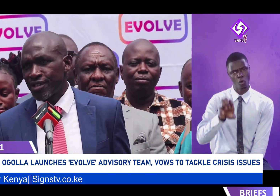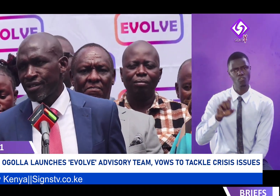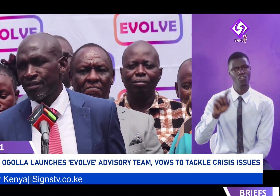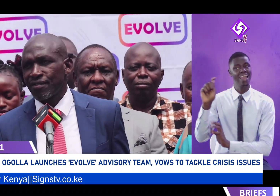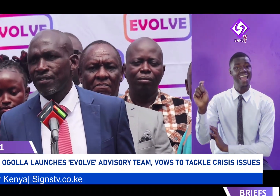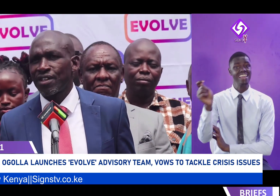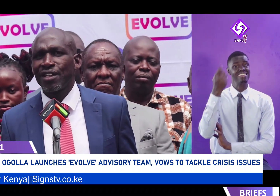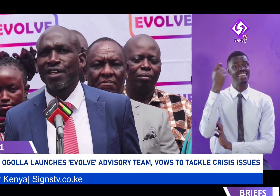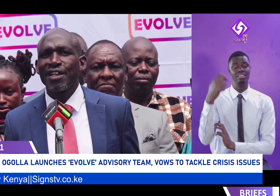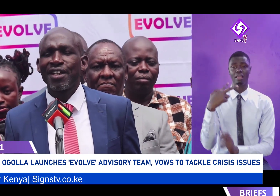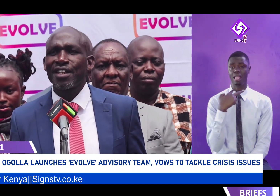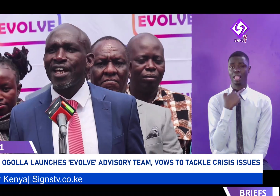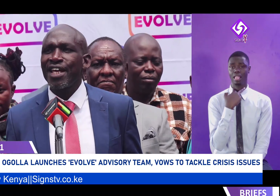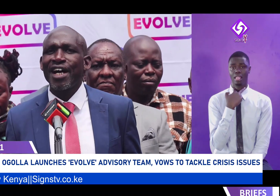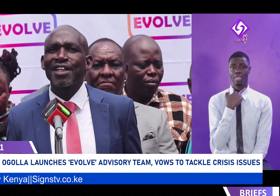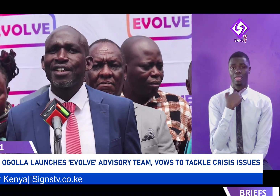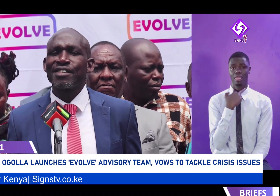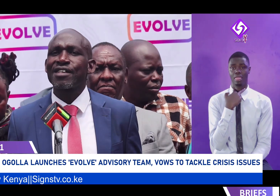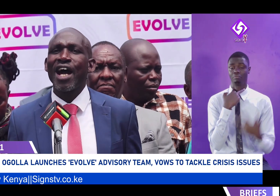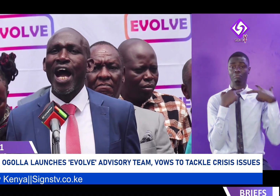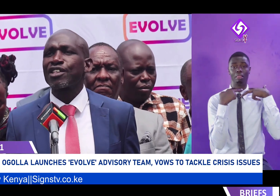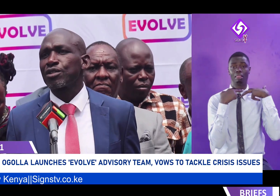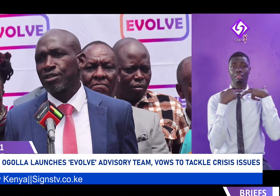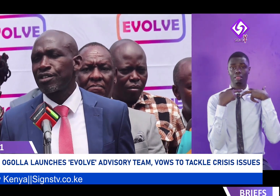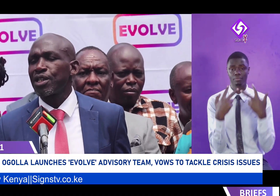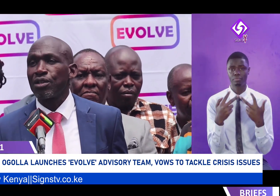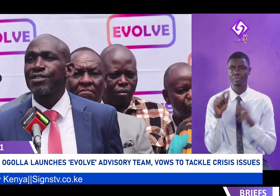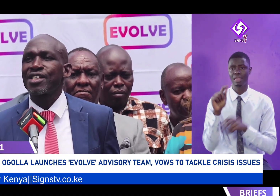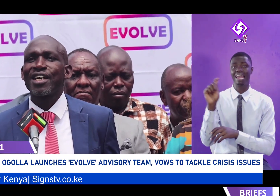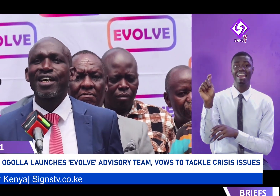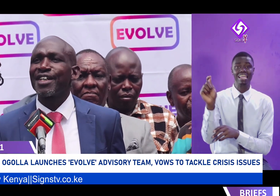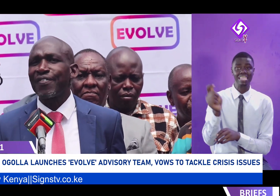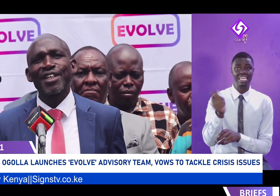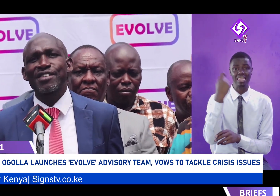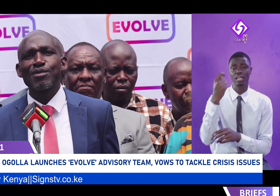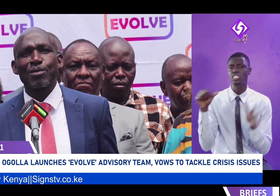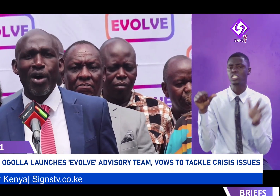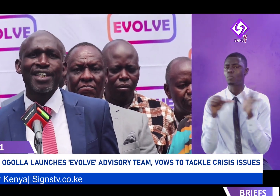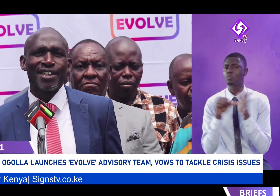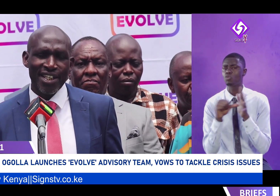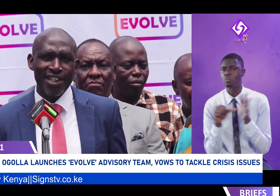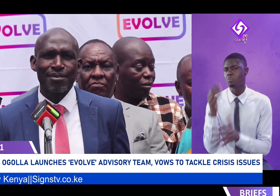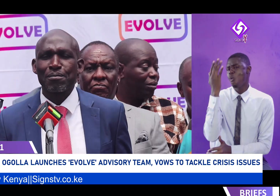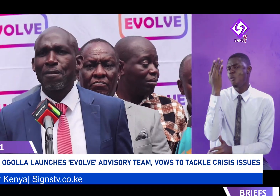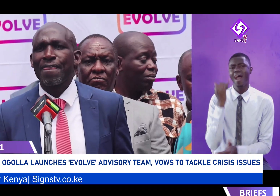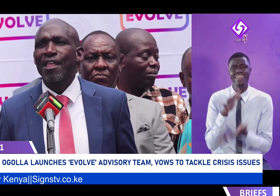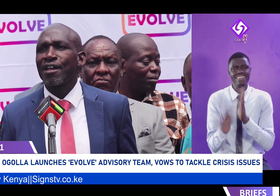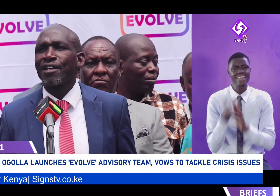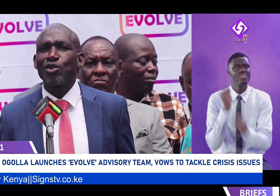crossroads. Kenya is at crossroads because nothing seems to be working in Kenya. You